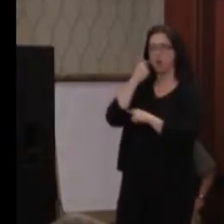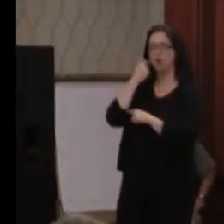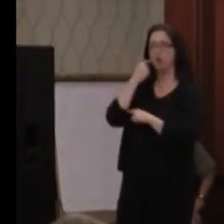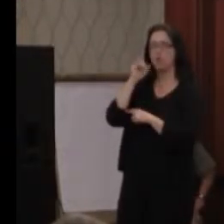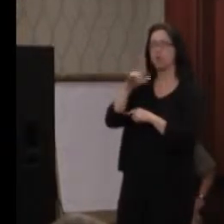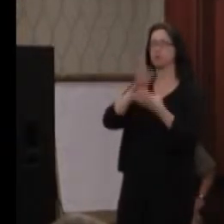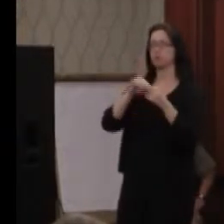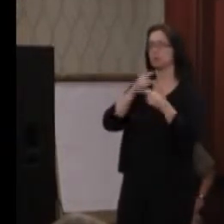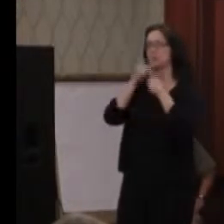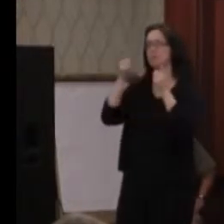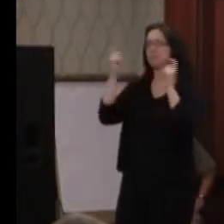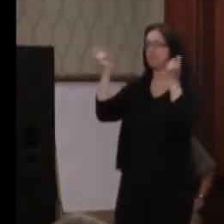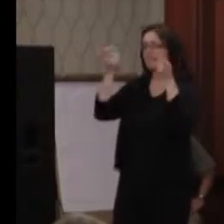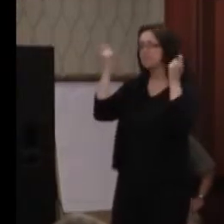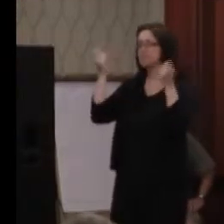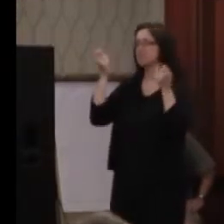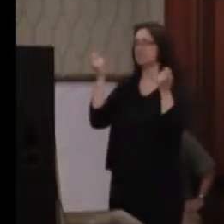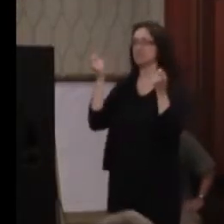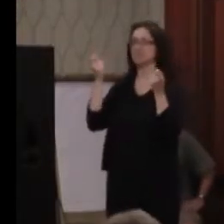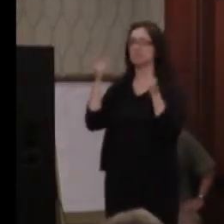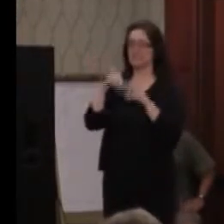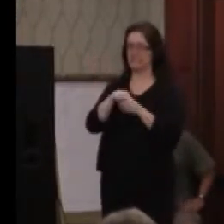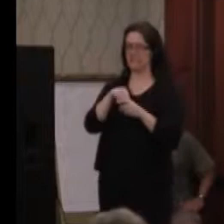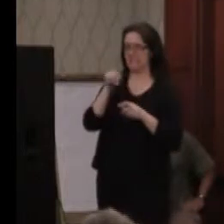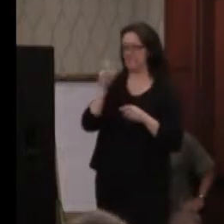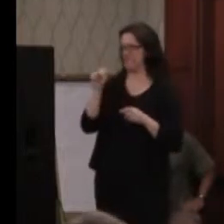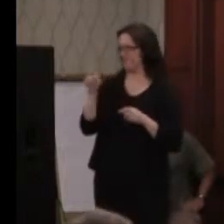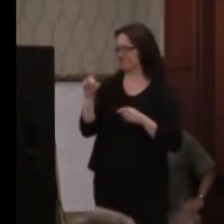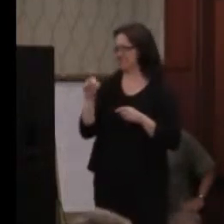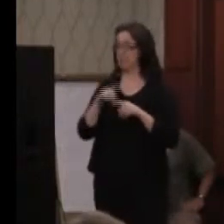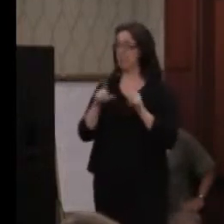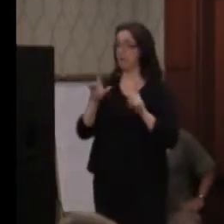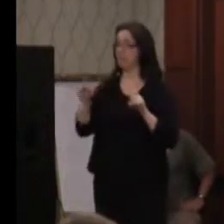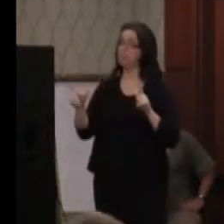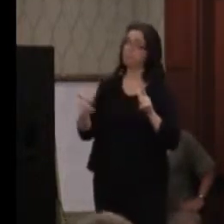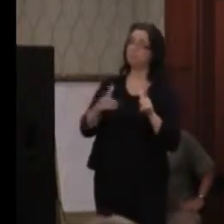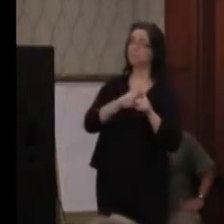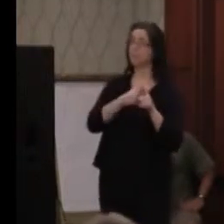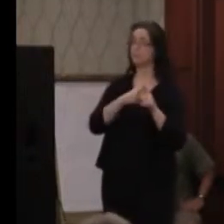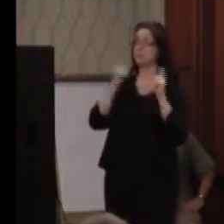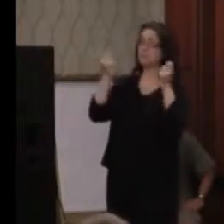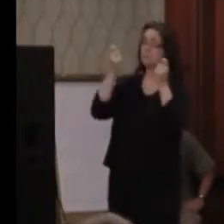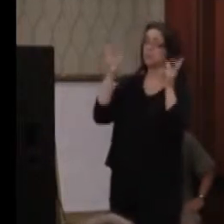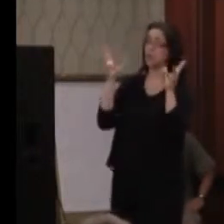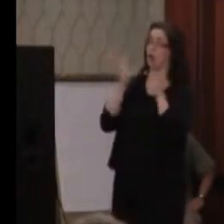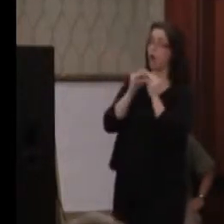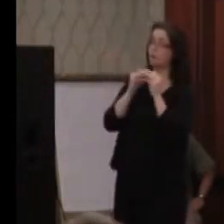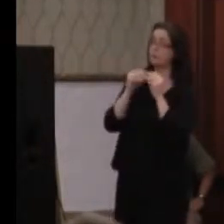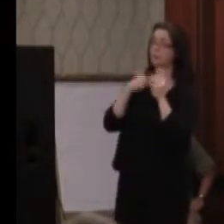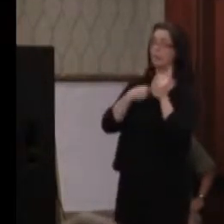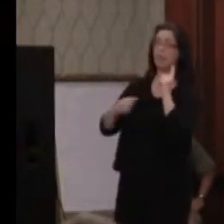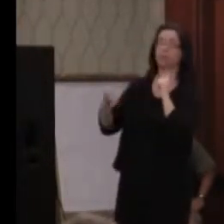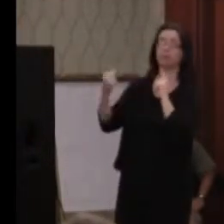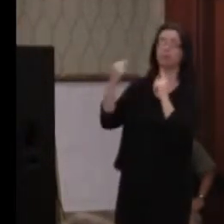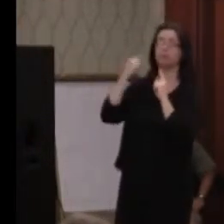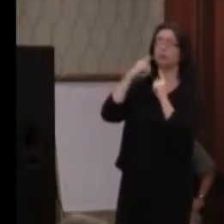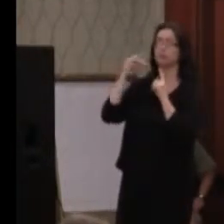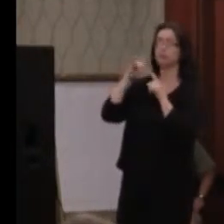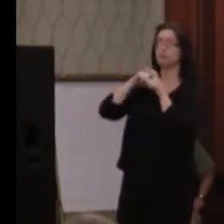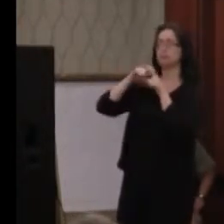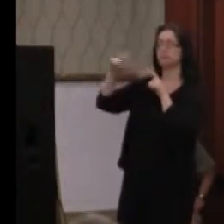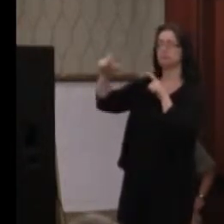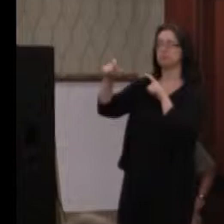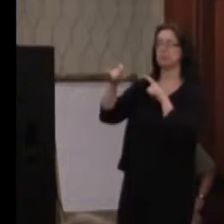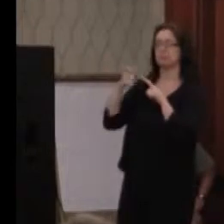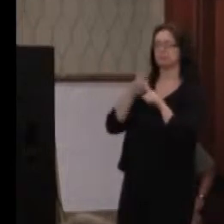the storytelling festival in Tennessee, but the first festival conference that I got wind of, I got a phone call from a